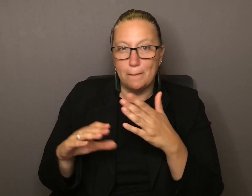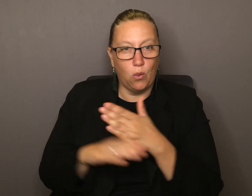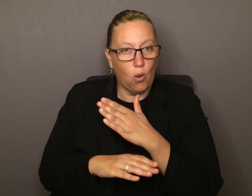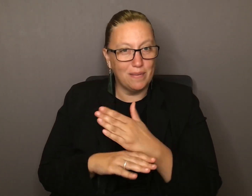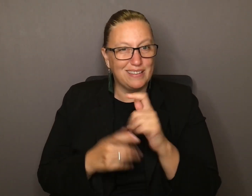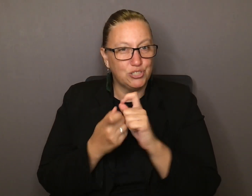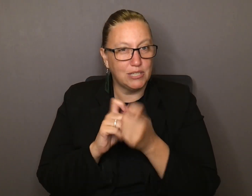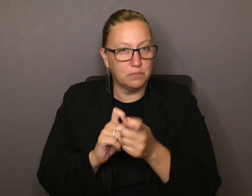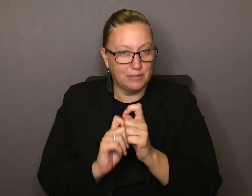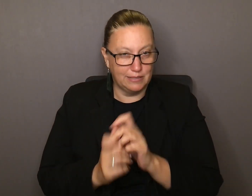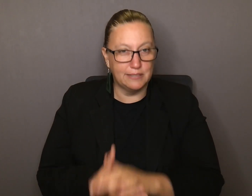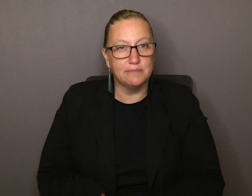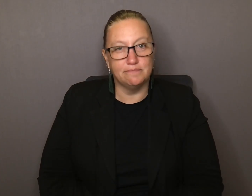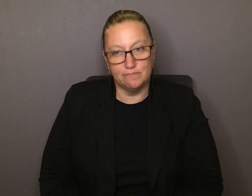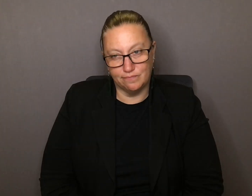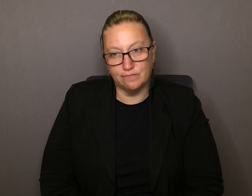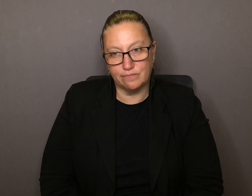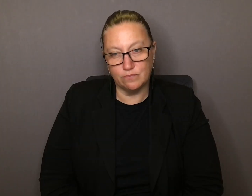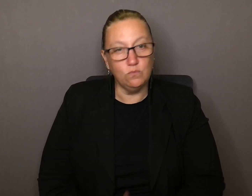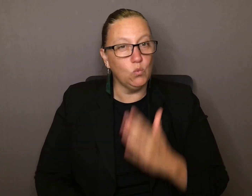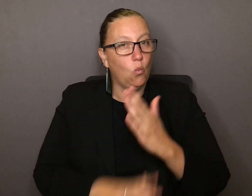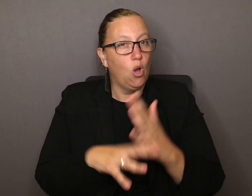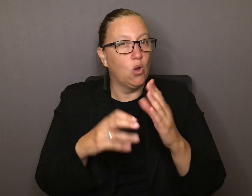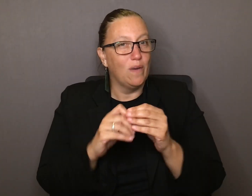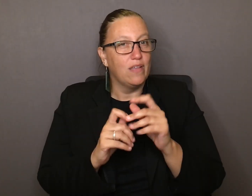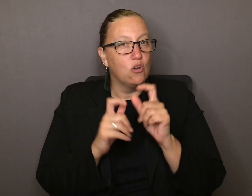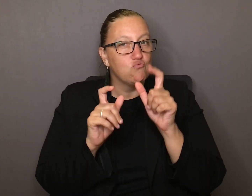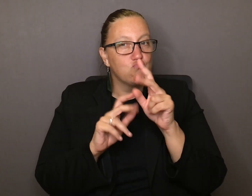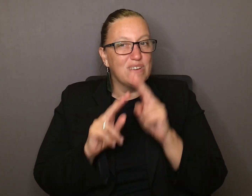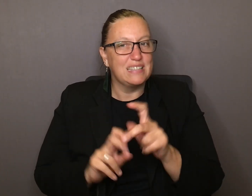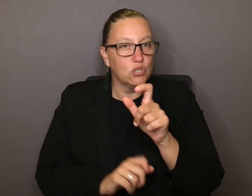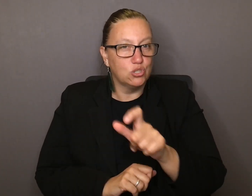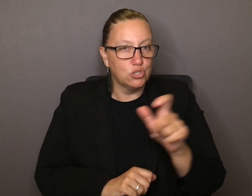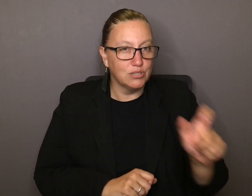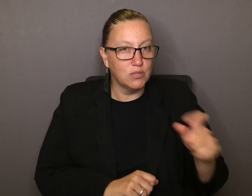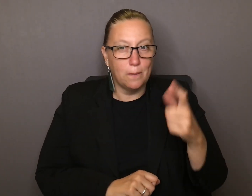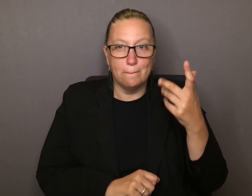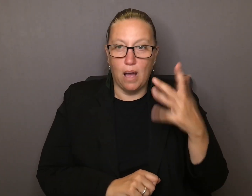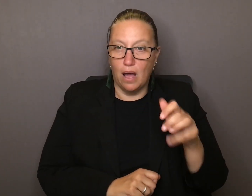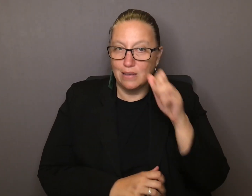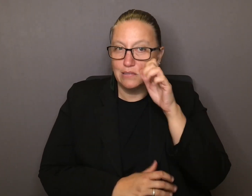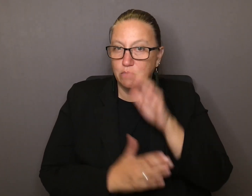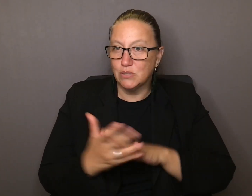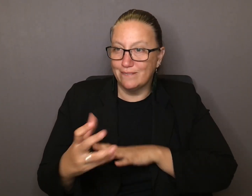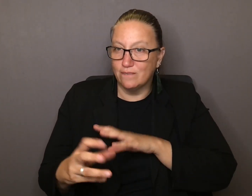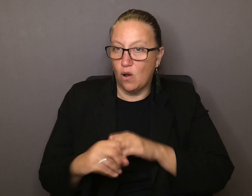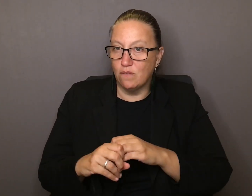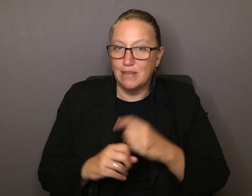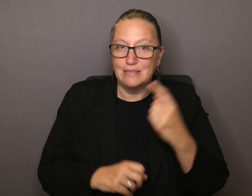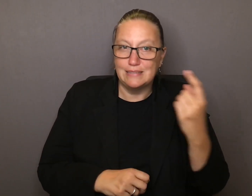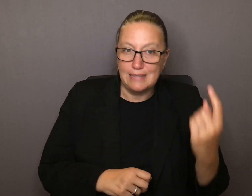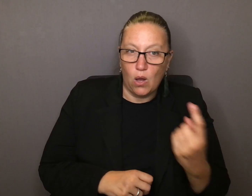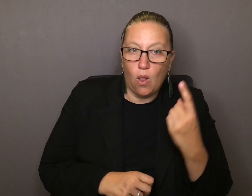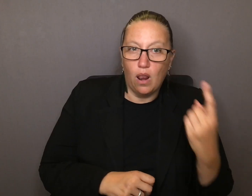In terms of working with researchers, so we have experience participating in both single and cross-disability